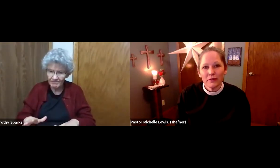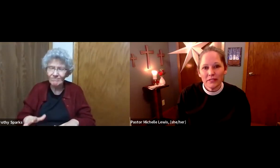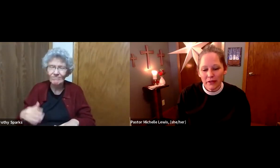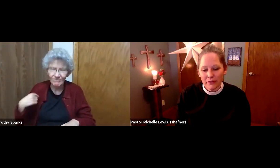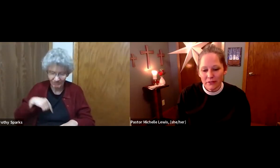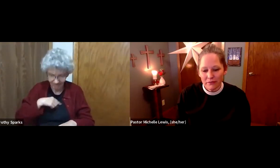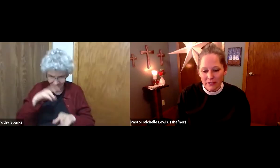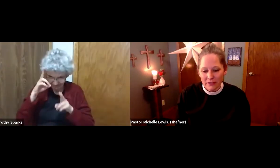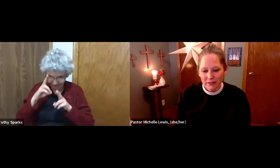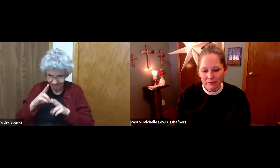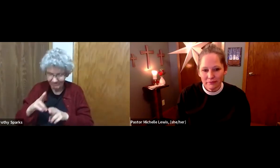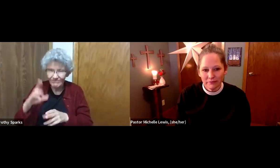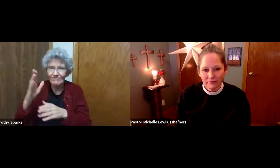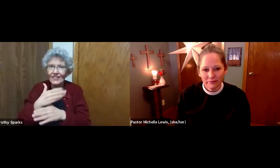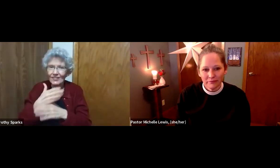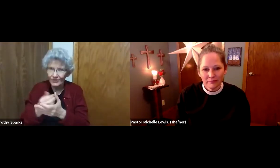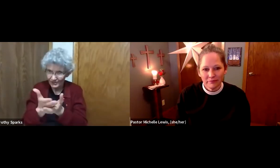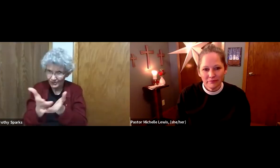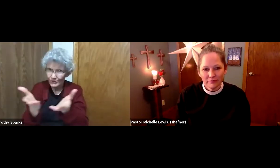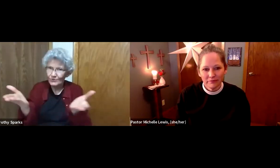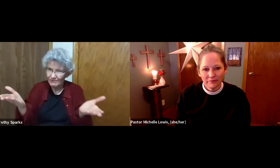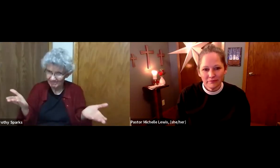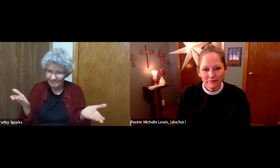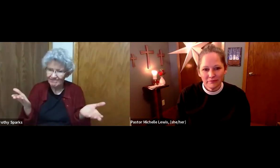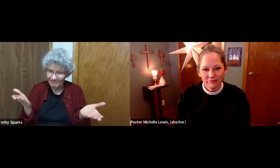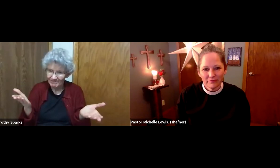who desires to feast.